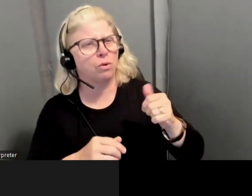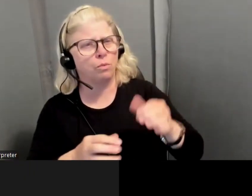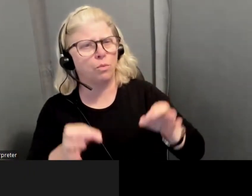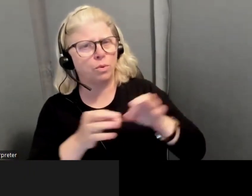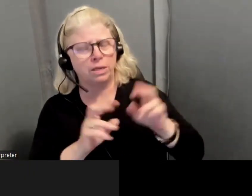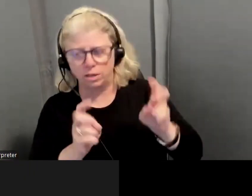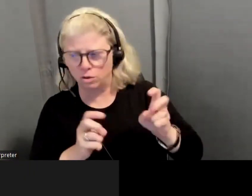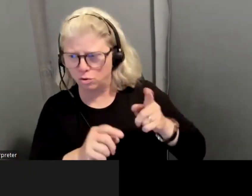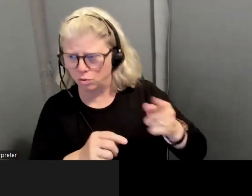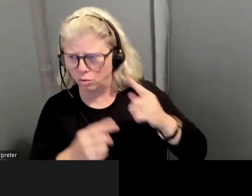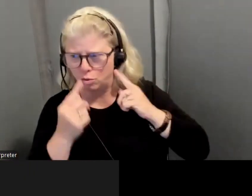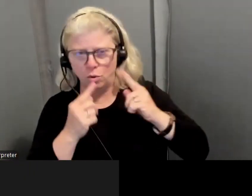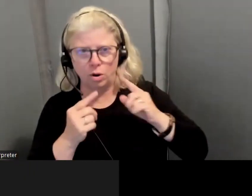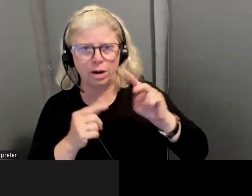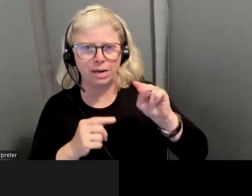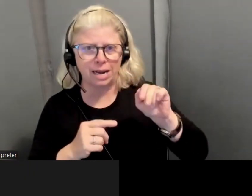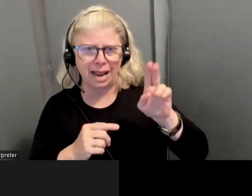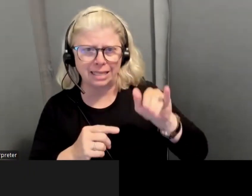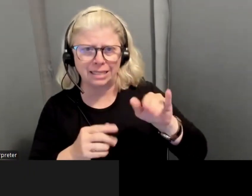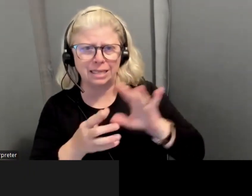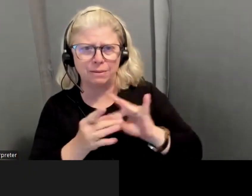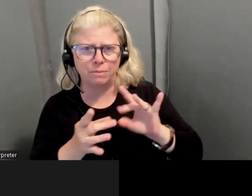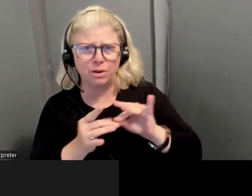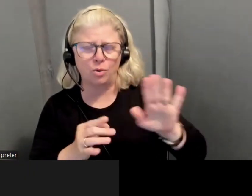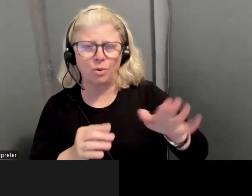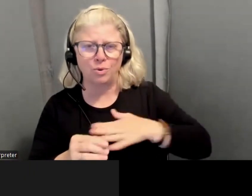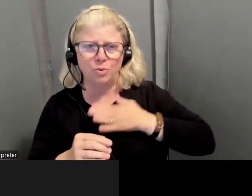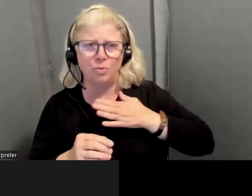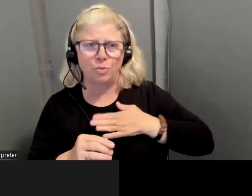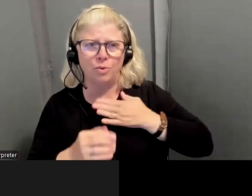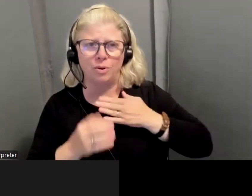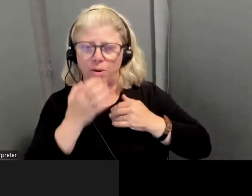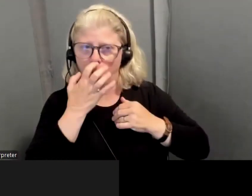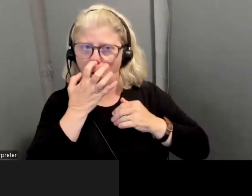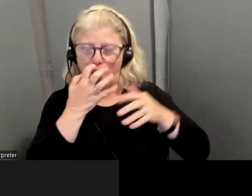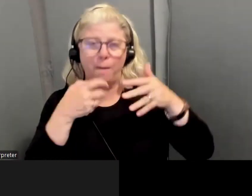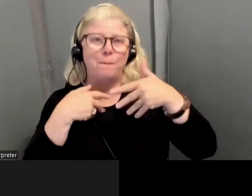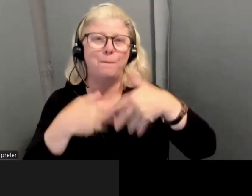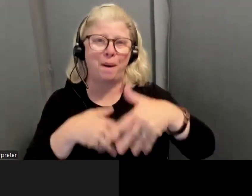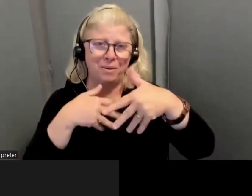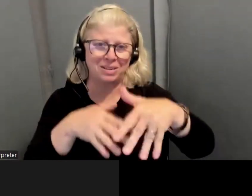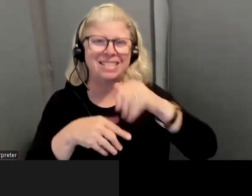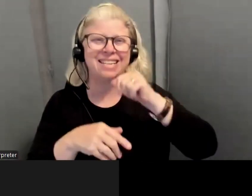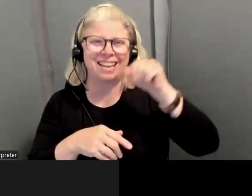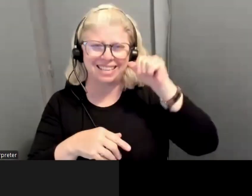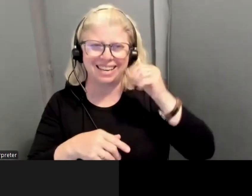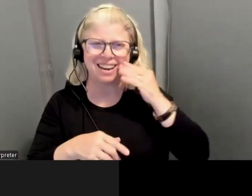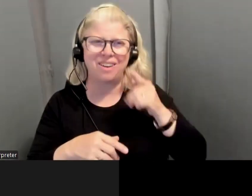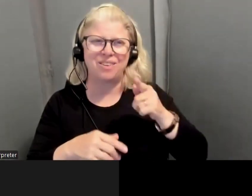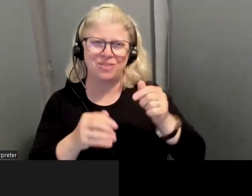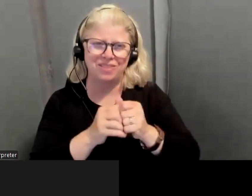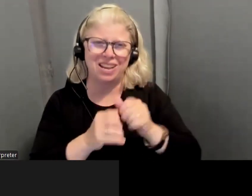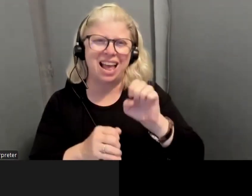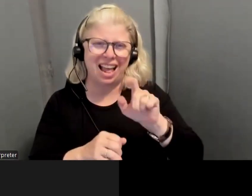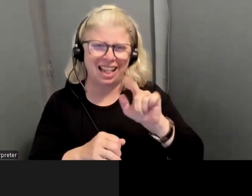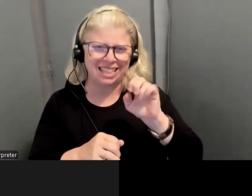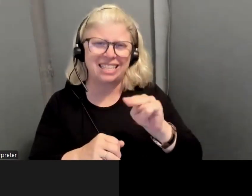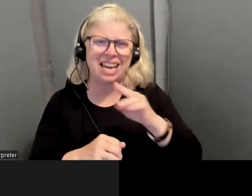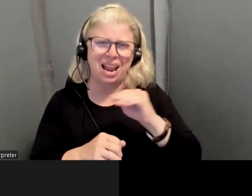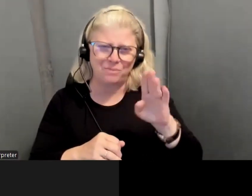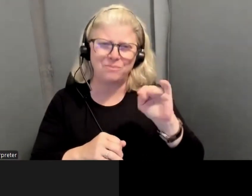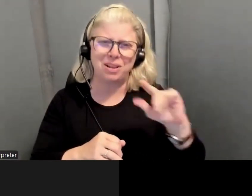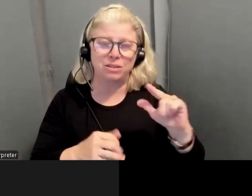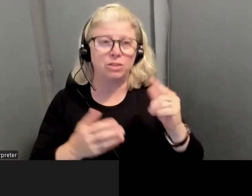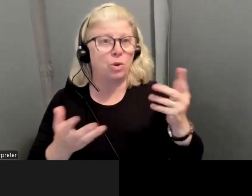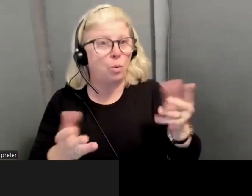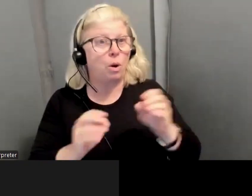that Nancy mentioned one of her joys was marching yesterday, and I know that you were with Ellen and with Bill.